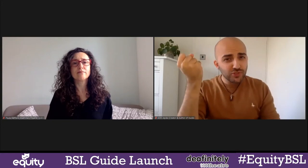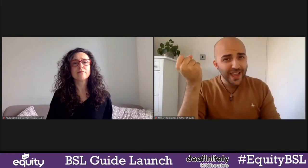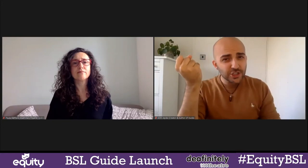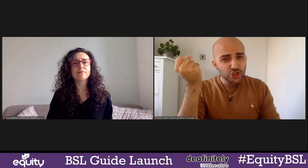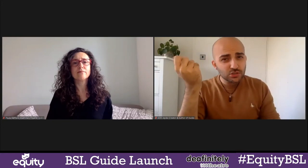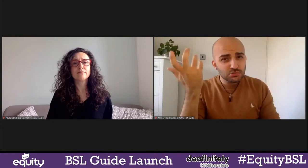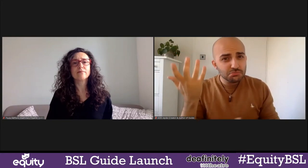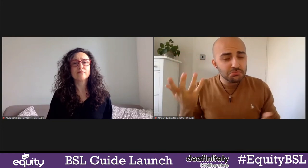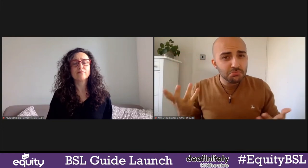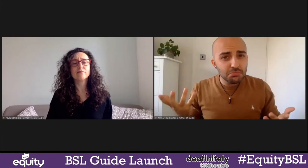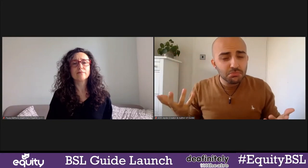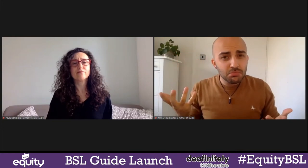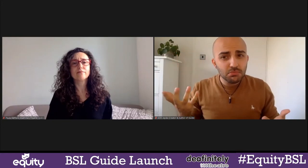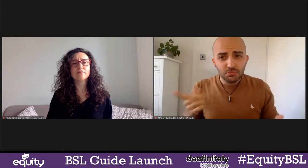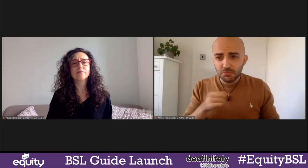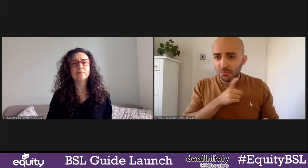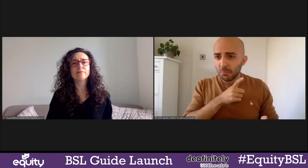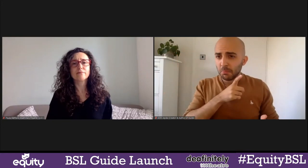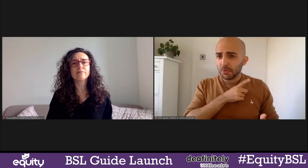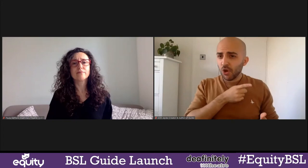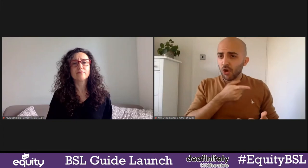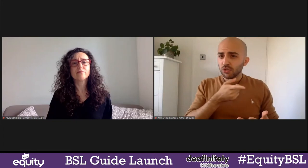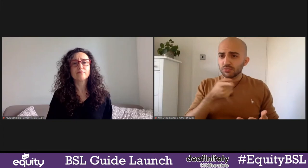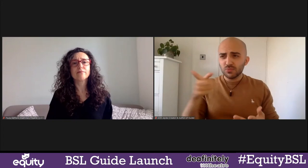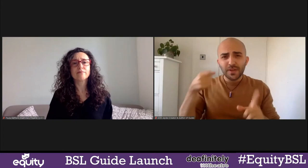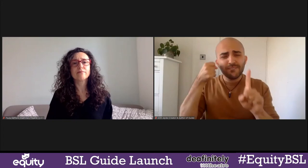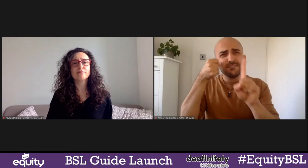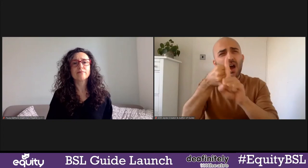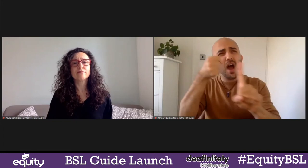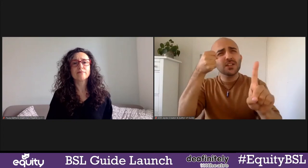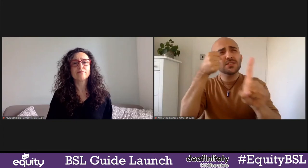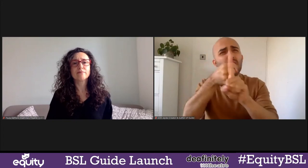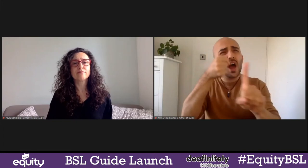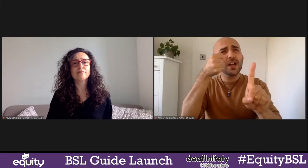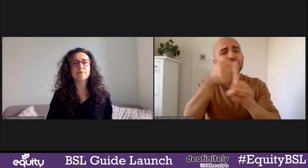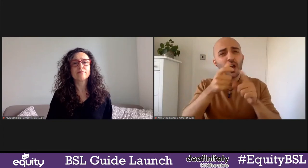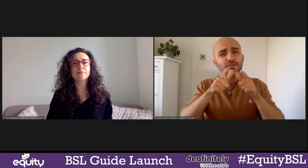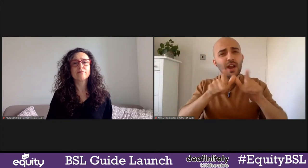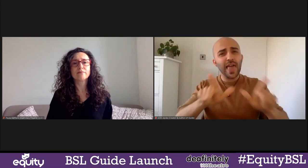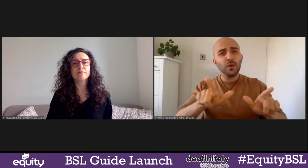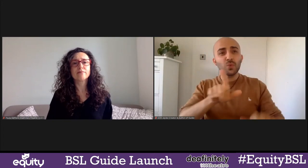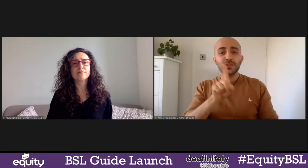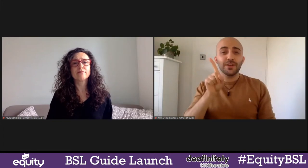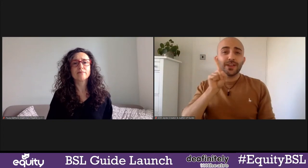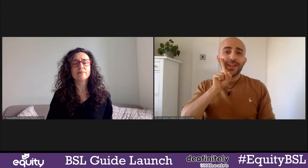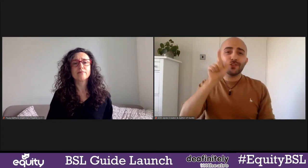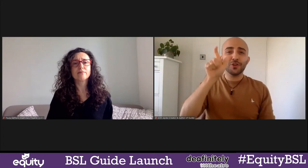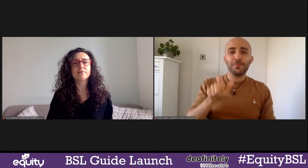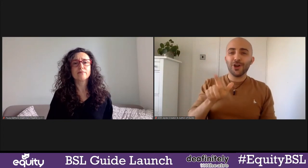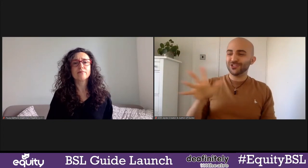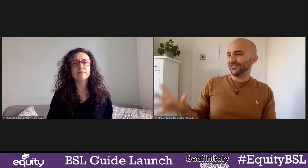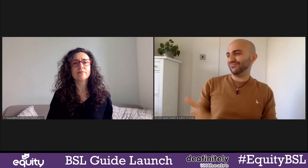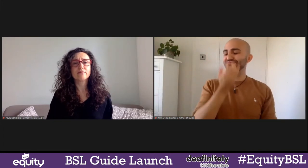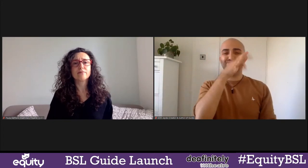that she was referring perhaps to cultural misappropriation. And we are fighting for our